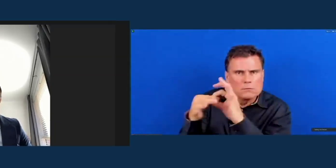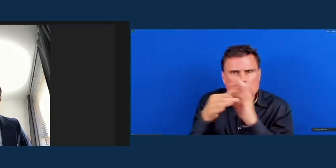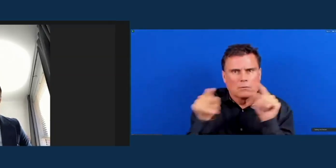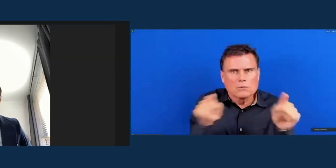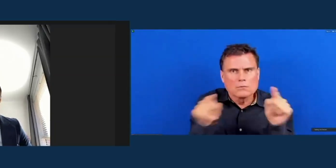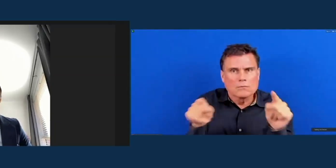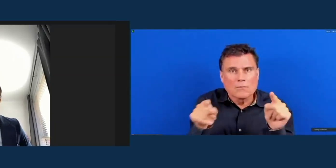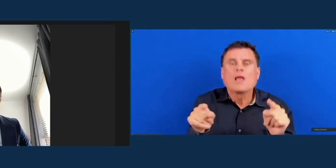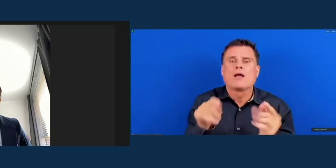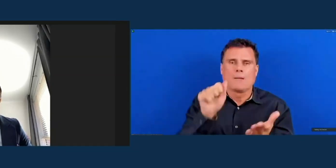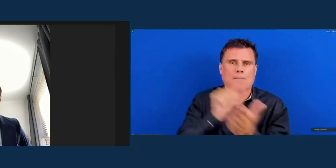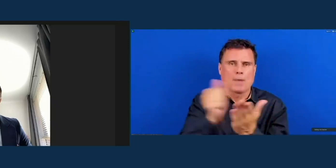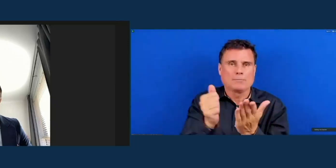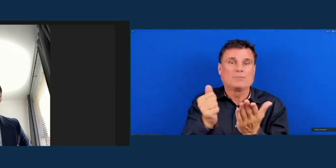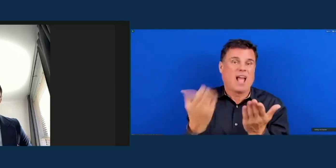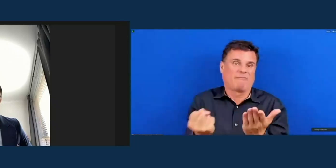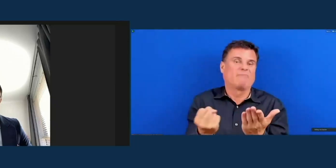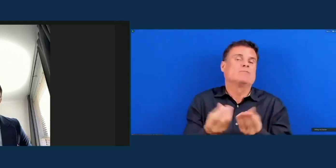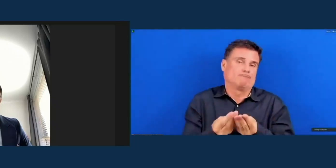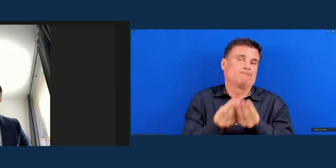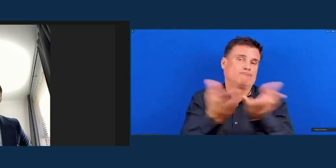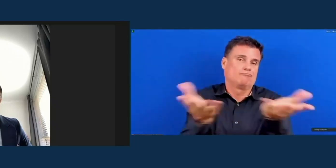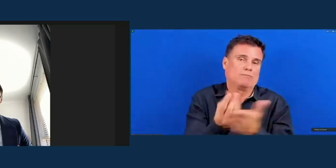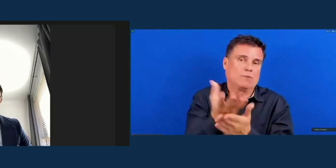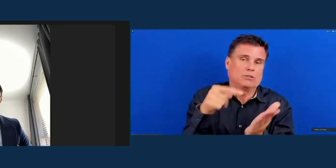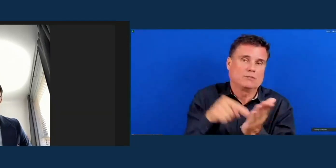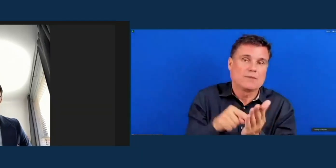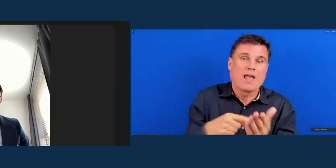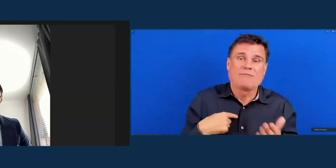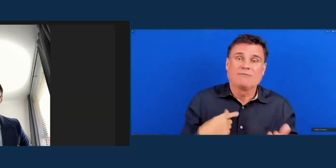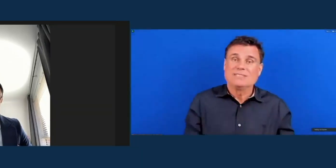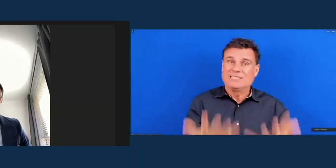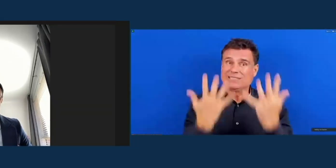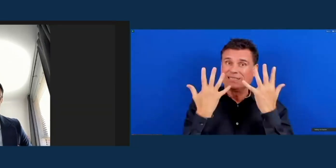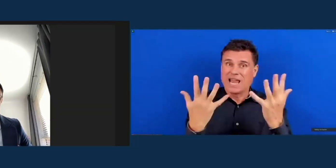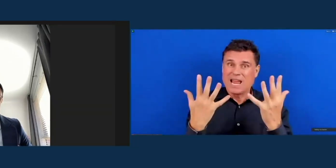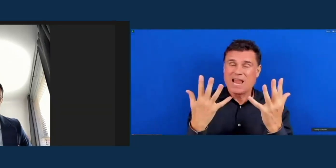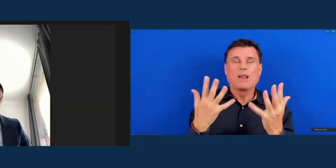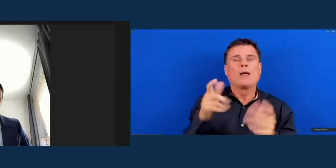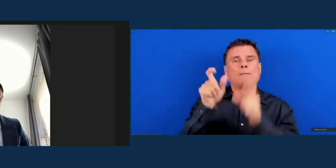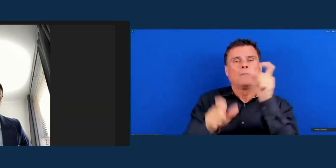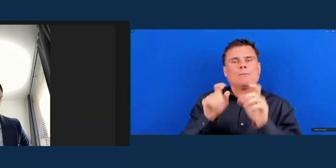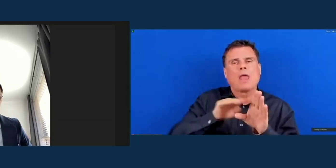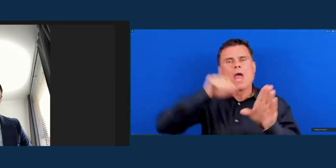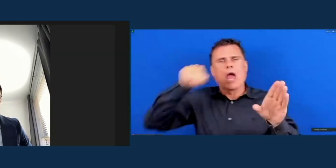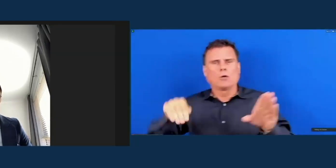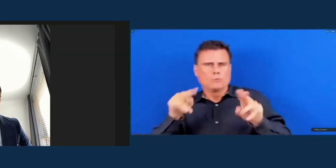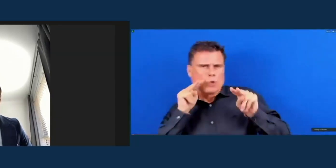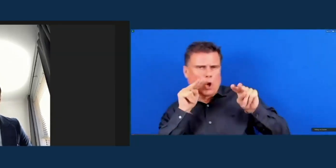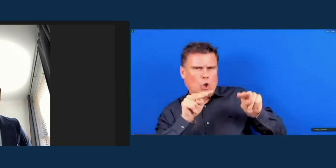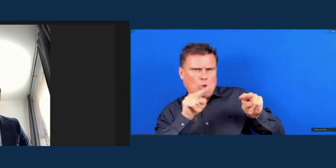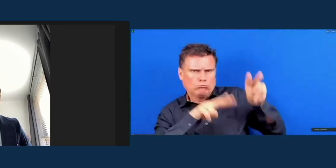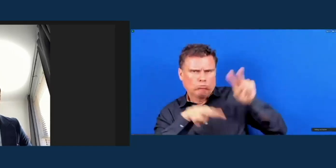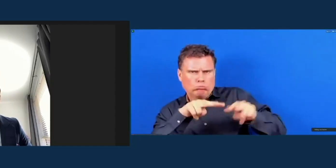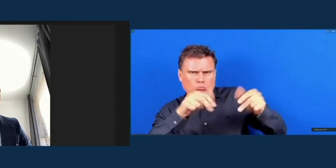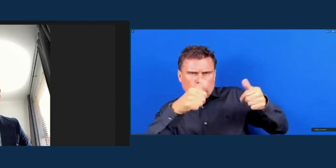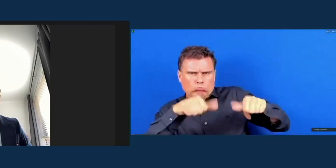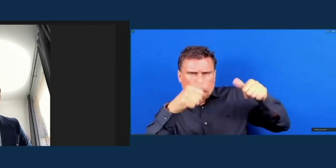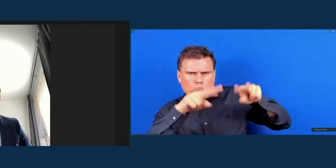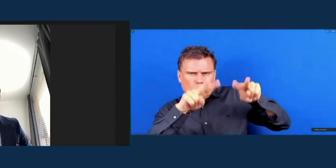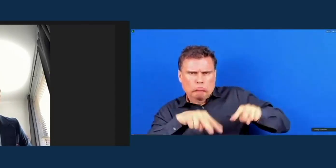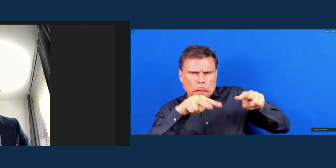10 external evaluations of technology-based early grade reading activities. Our collaboration with the